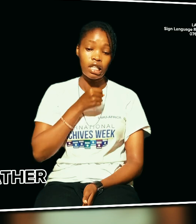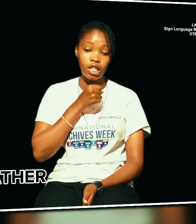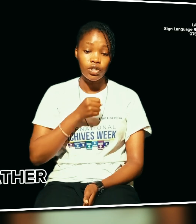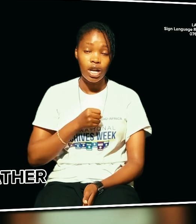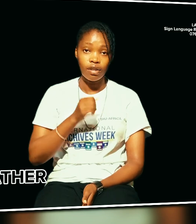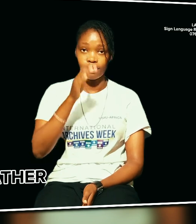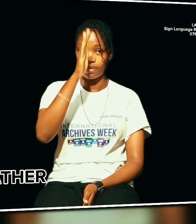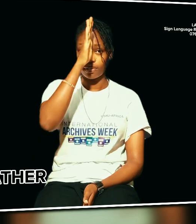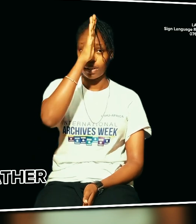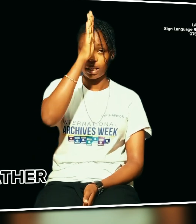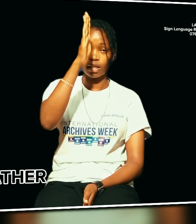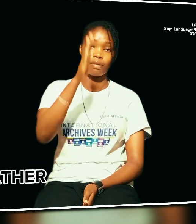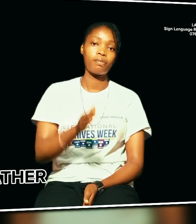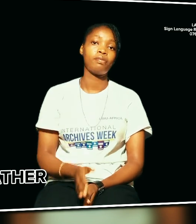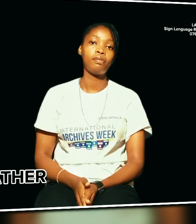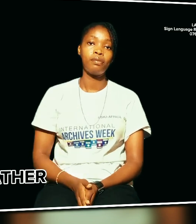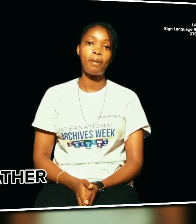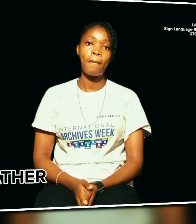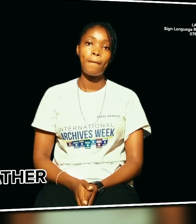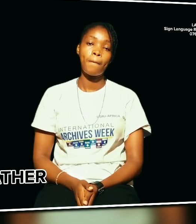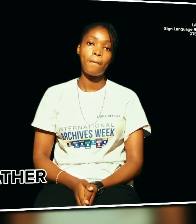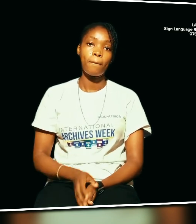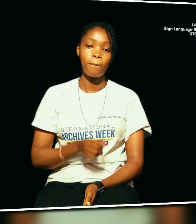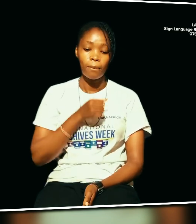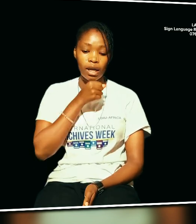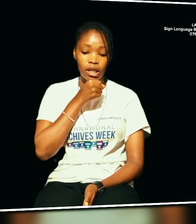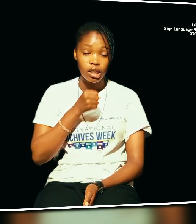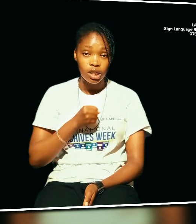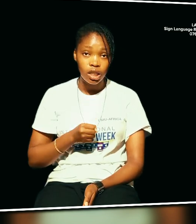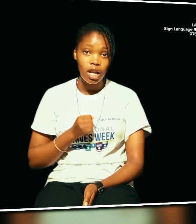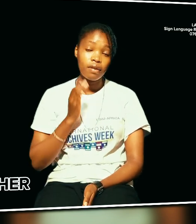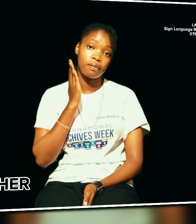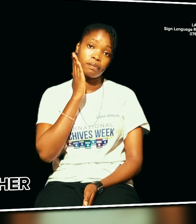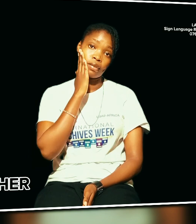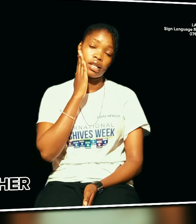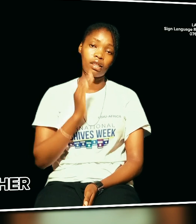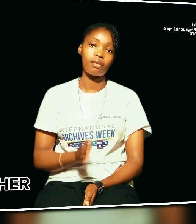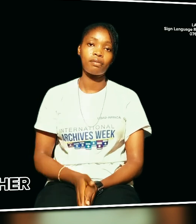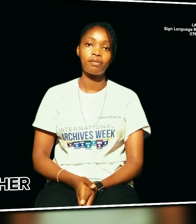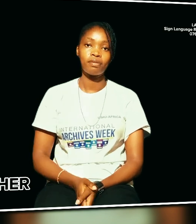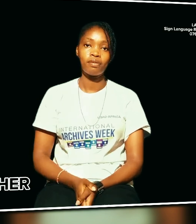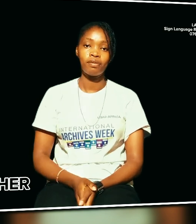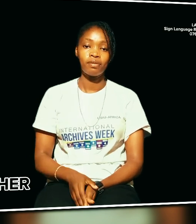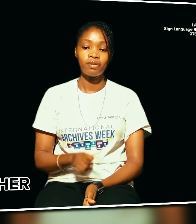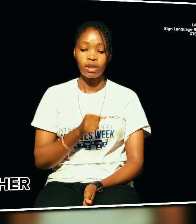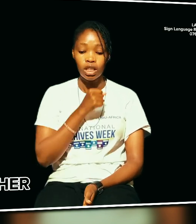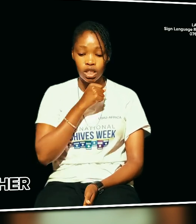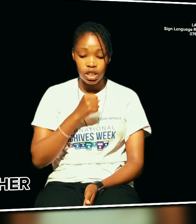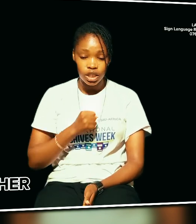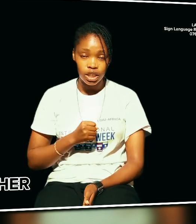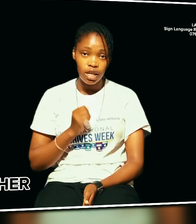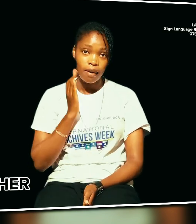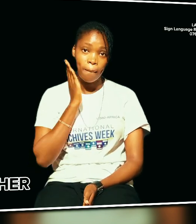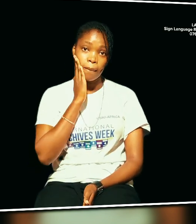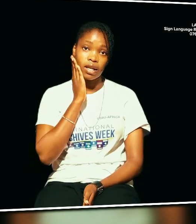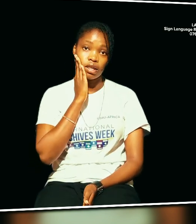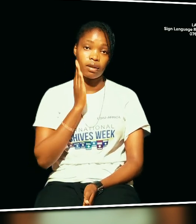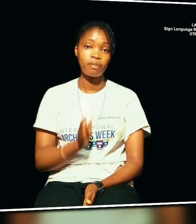Grandfather. Grandmother. grandmother,